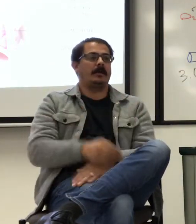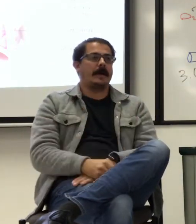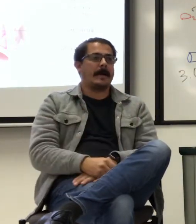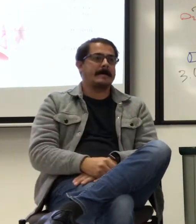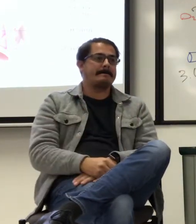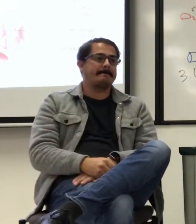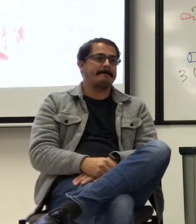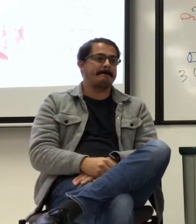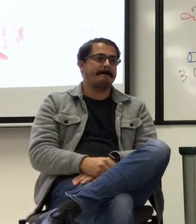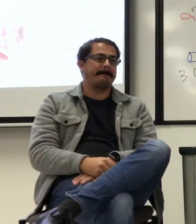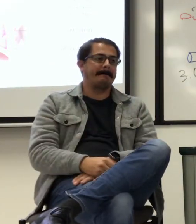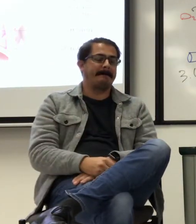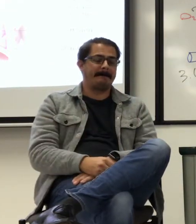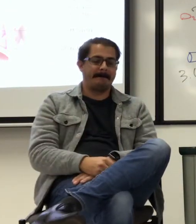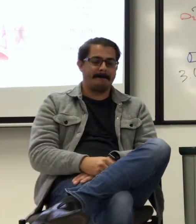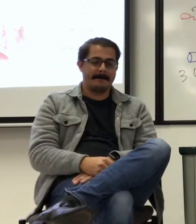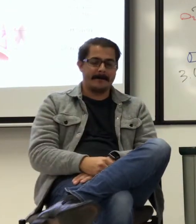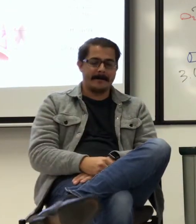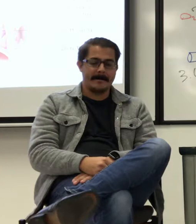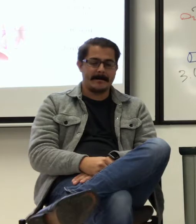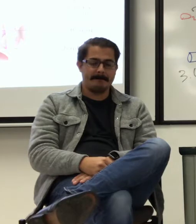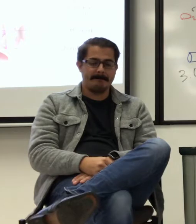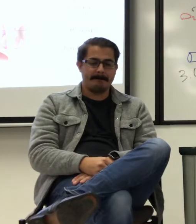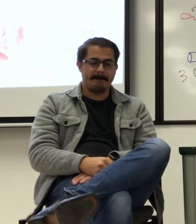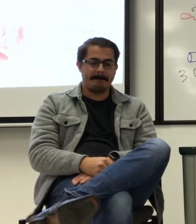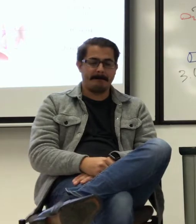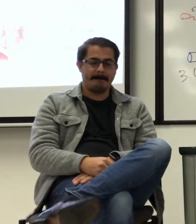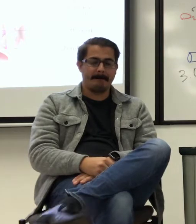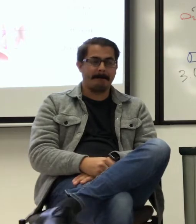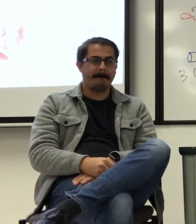system for long-distance transport of the gases.